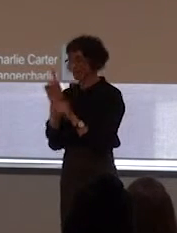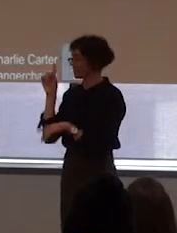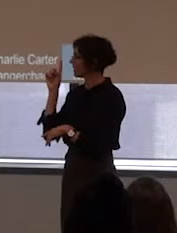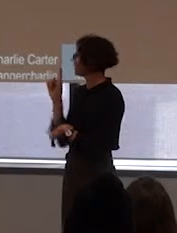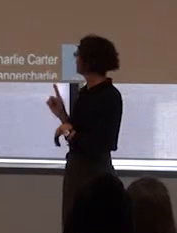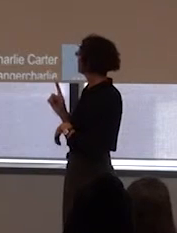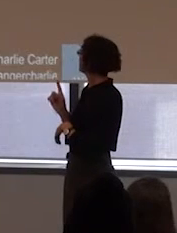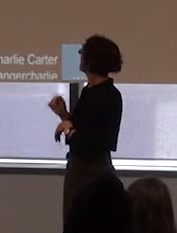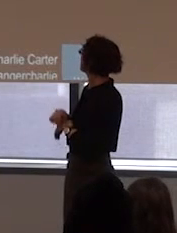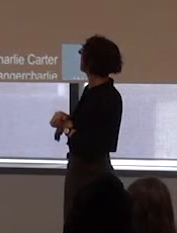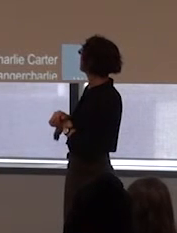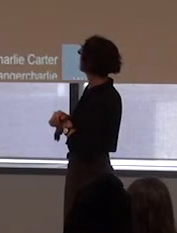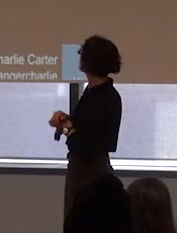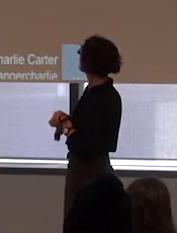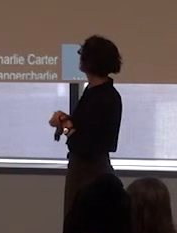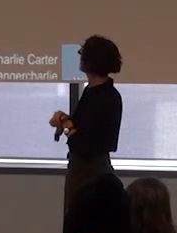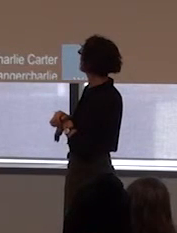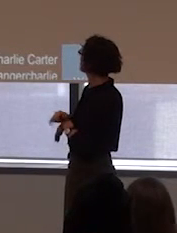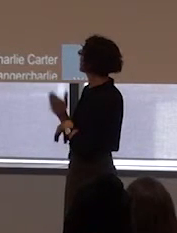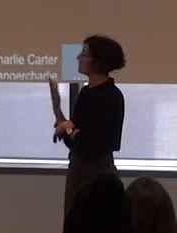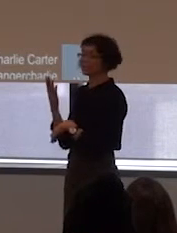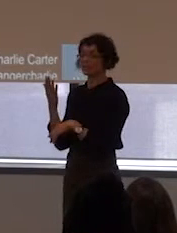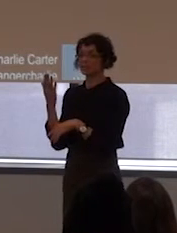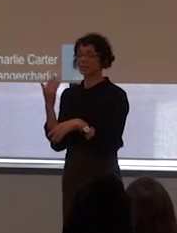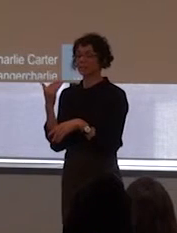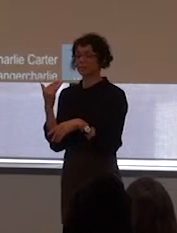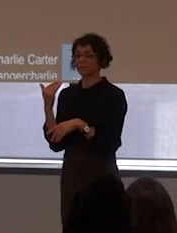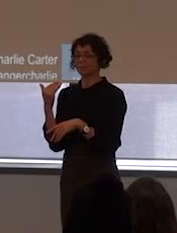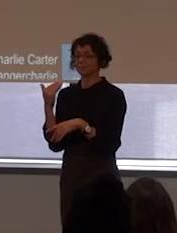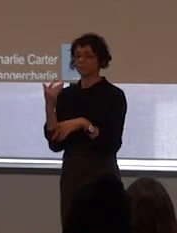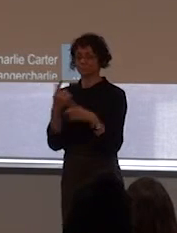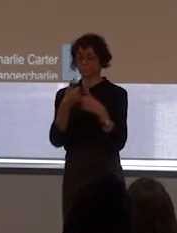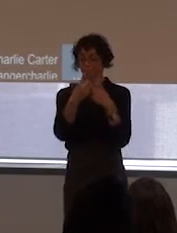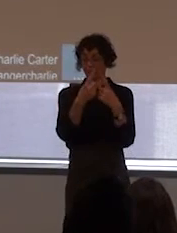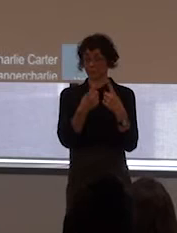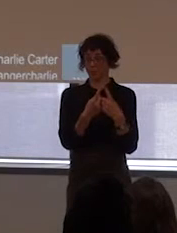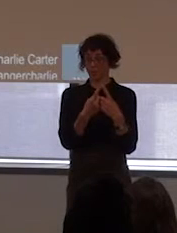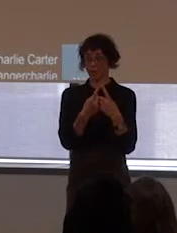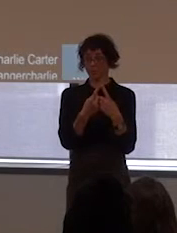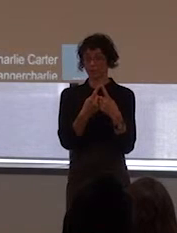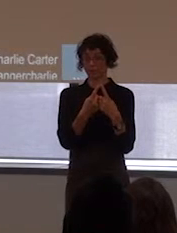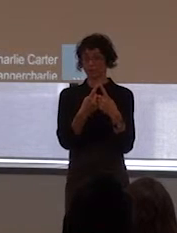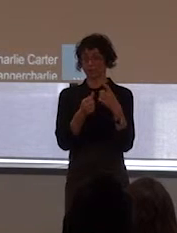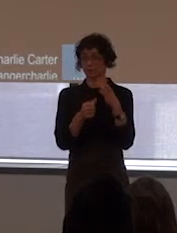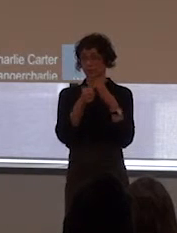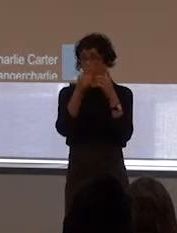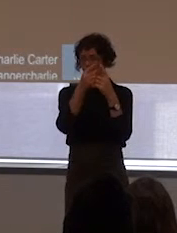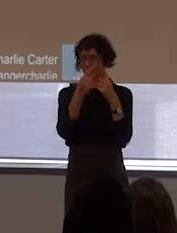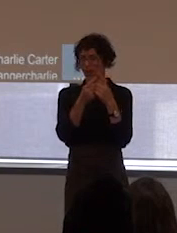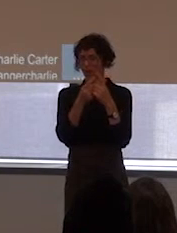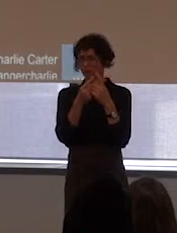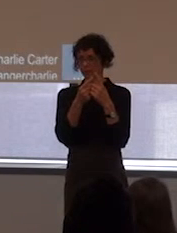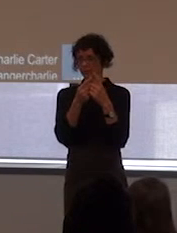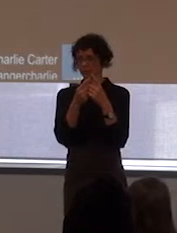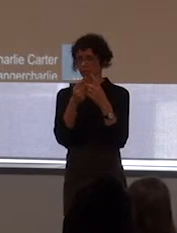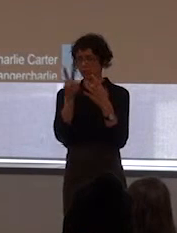taken what was the dominant product, and in regards it still is, JAWS, which is the dominant screen reader, which